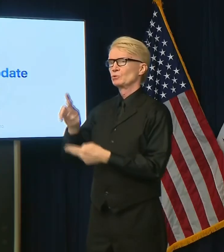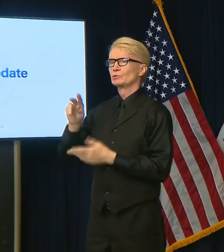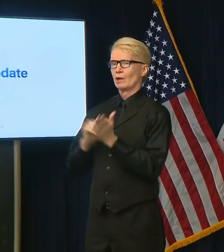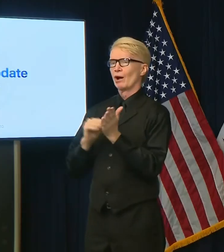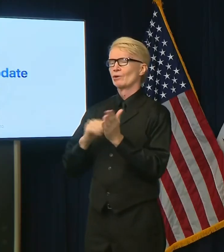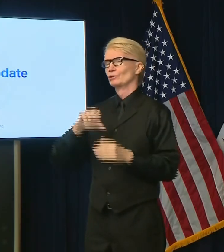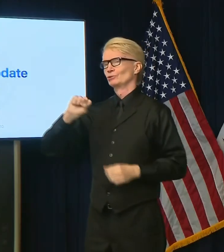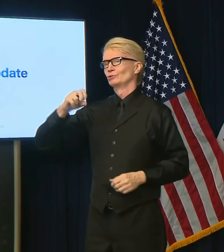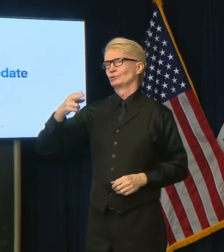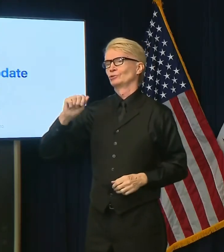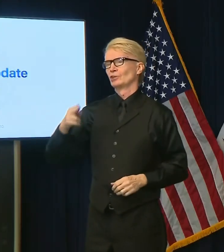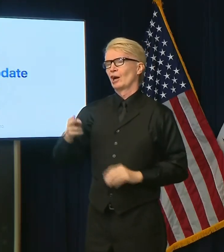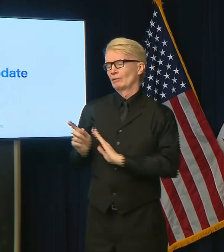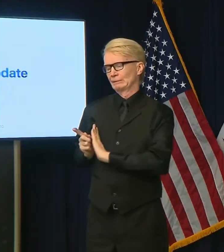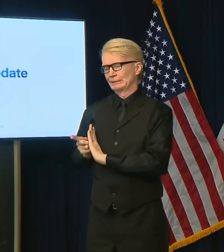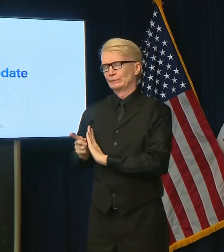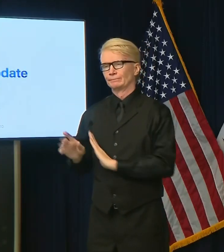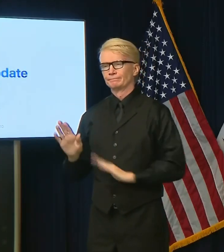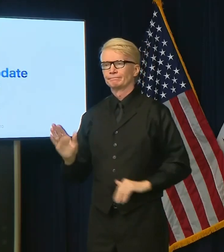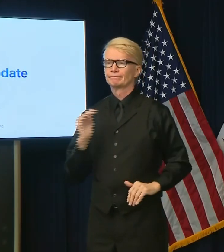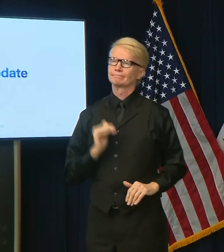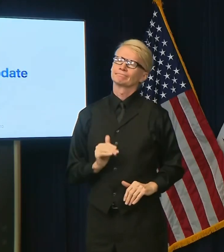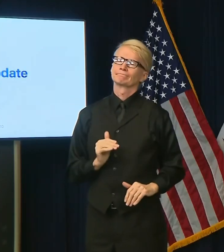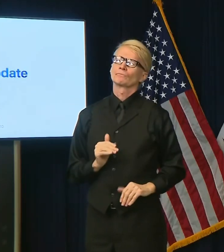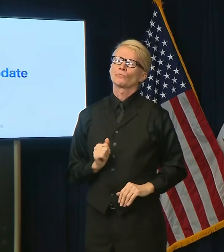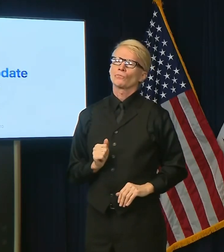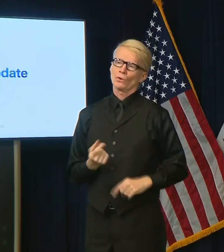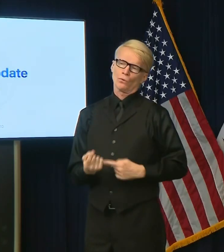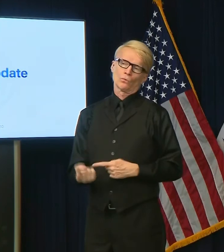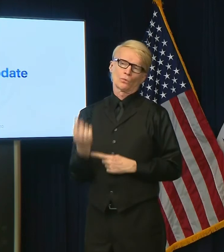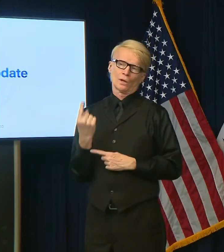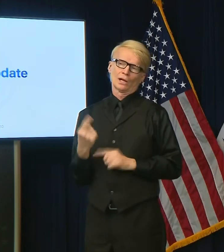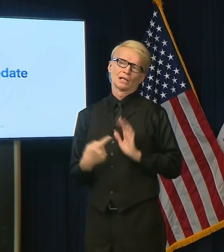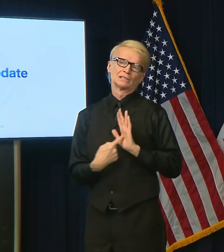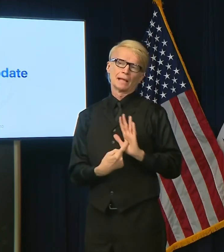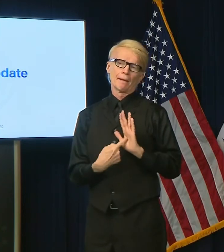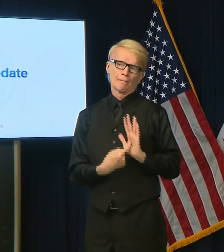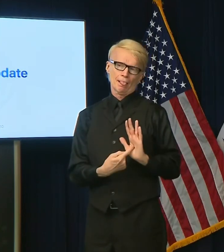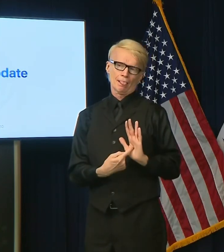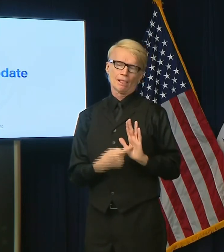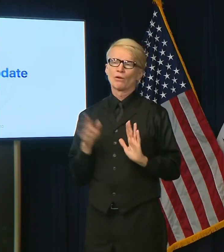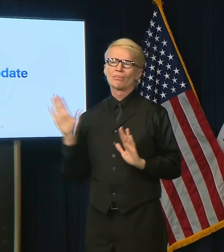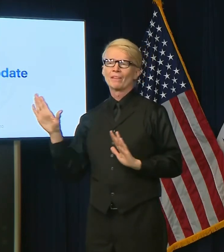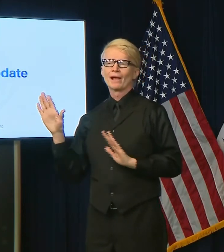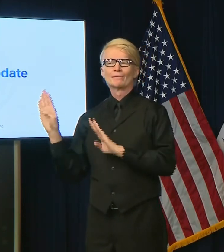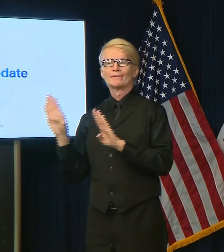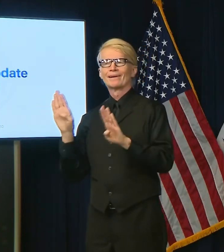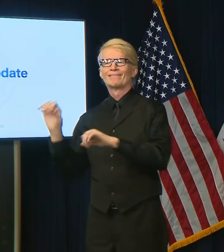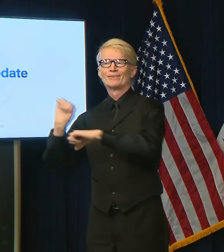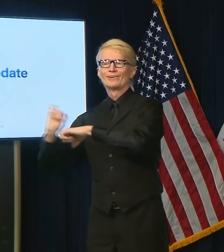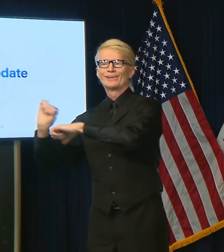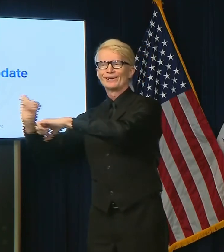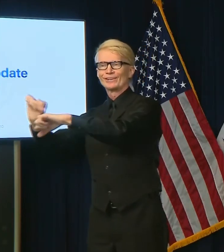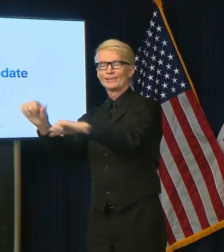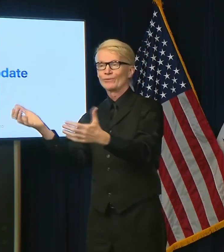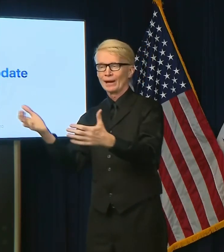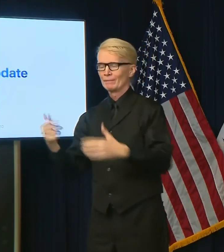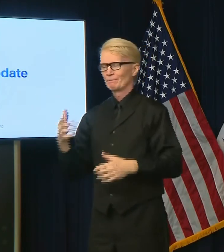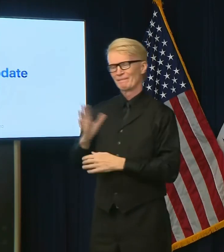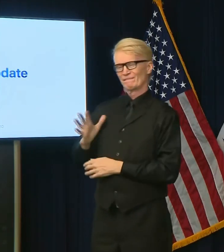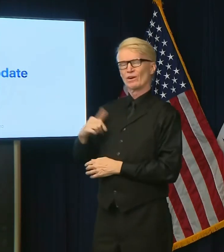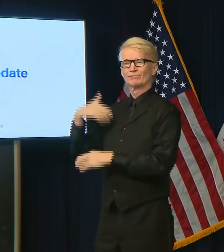few moments. As just one example of the work that they've done, I've spoken from this podium many times about